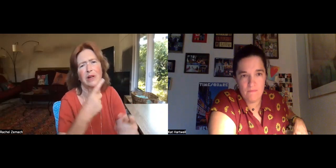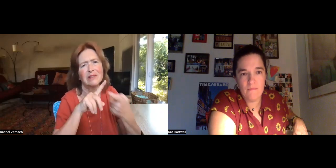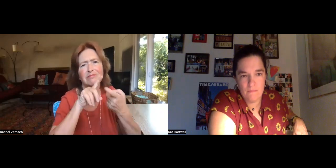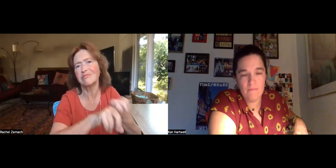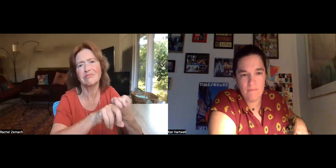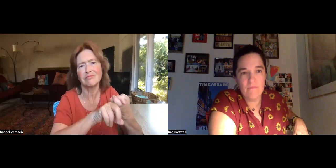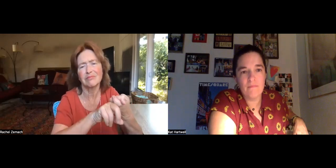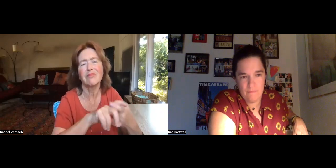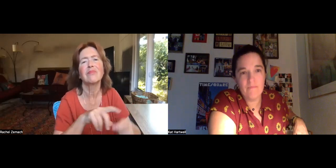We